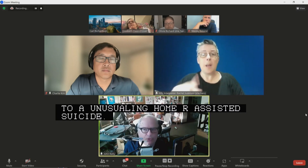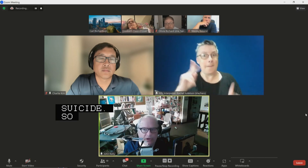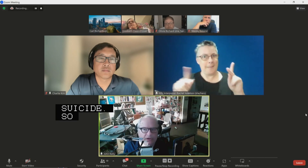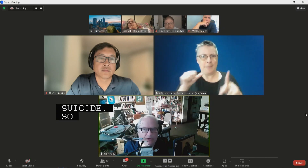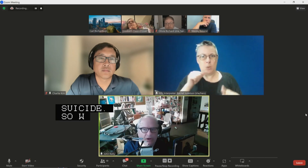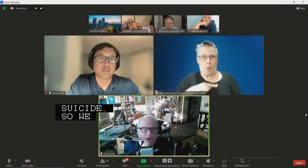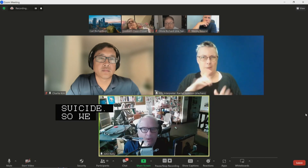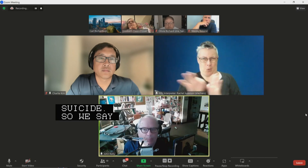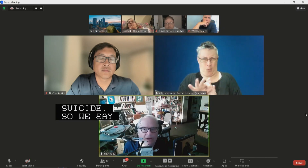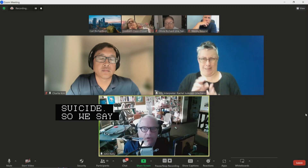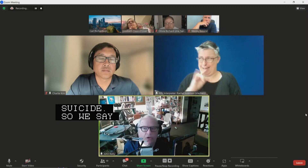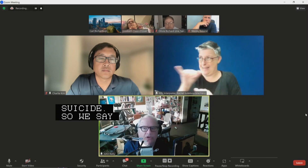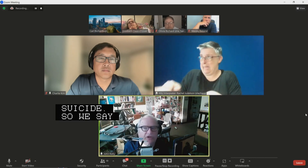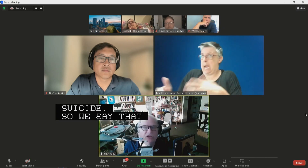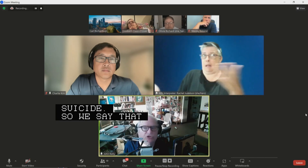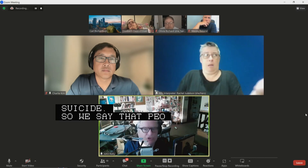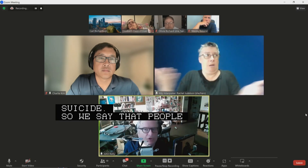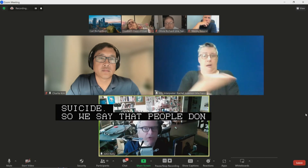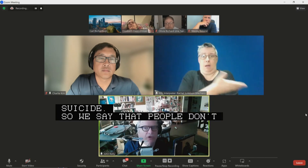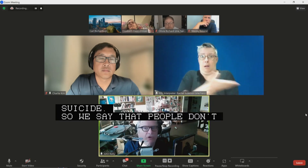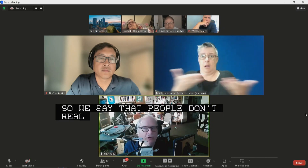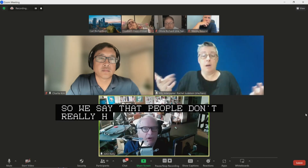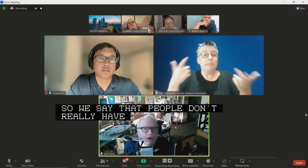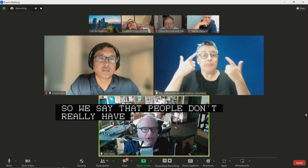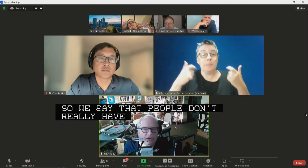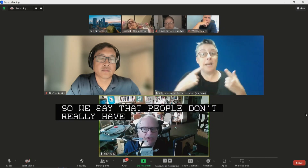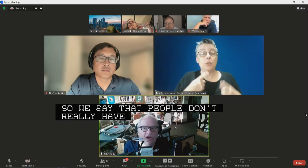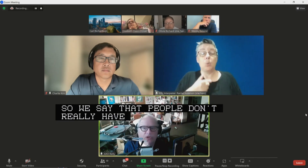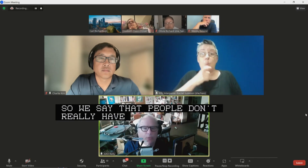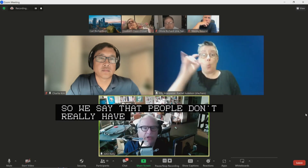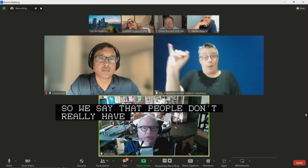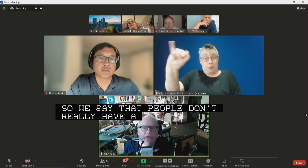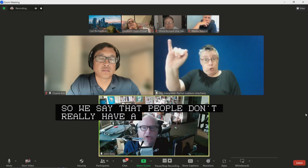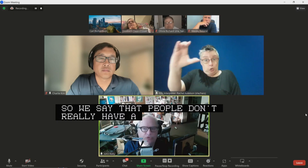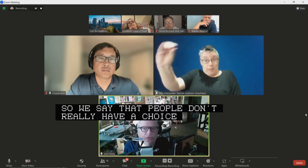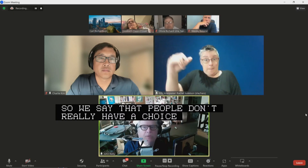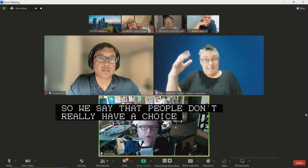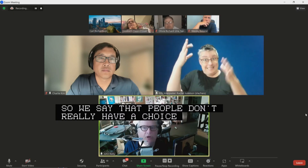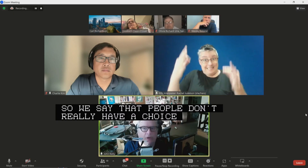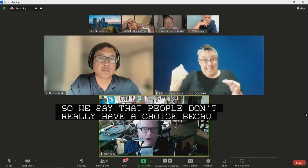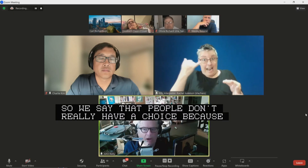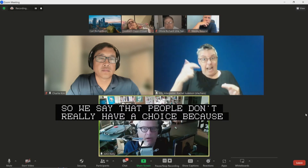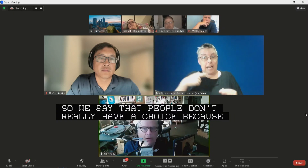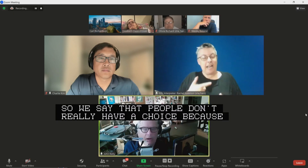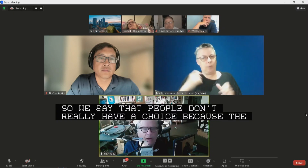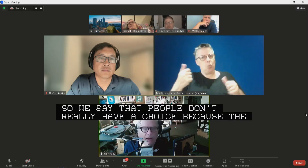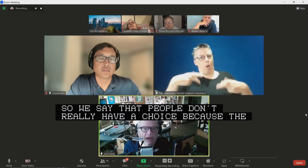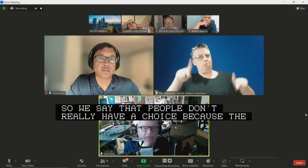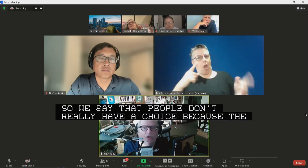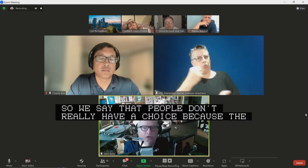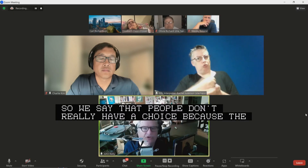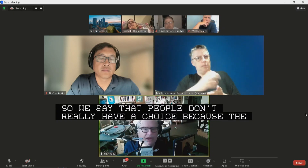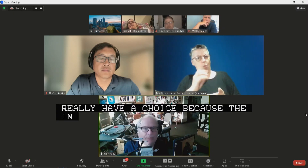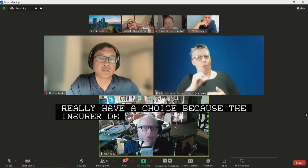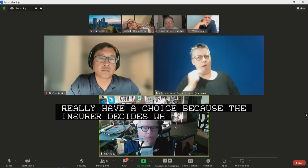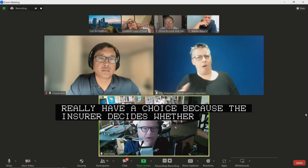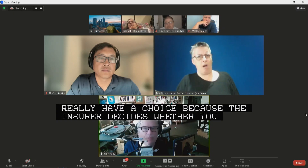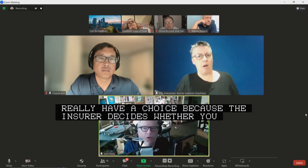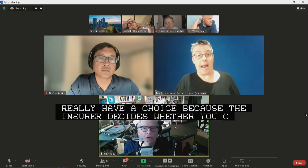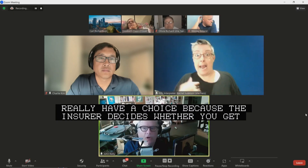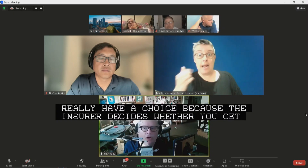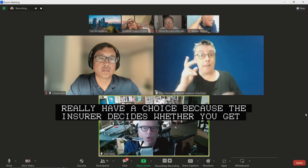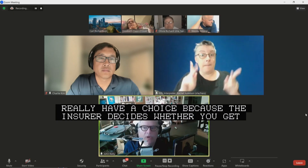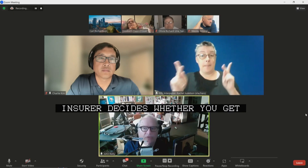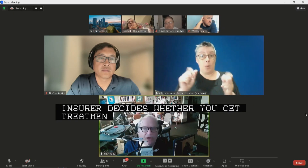have a choice because the insurer decides whether you get treatment or not. And there are disabled